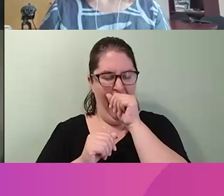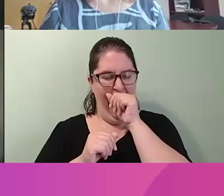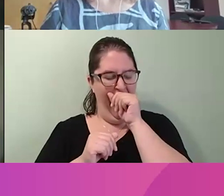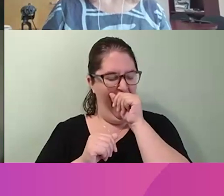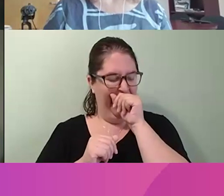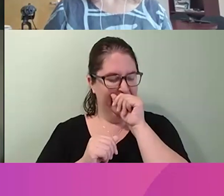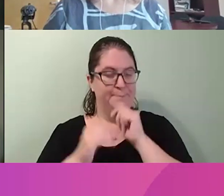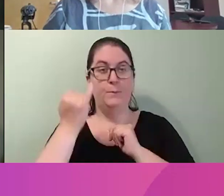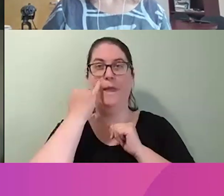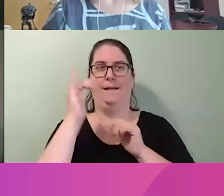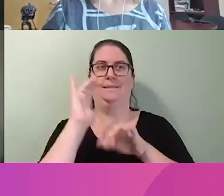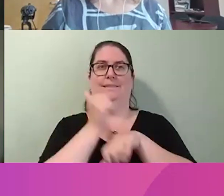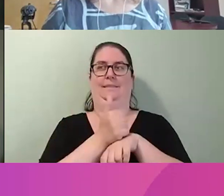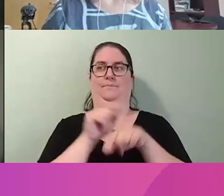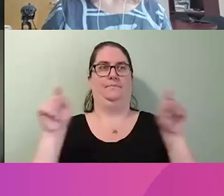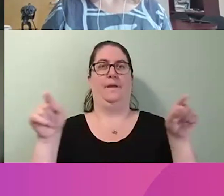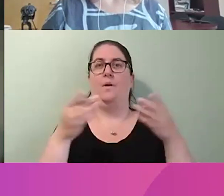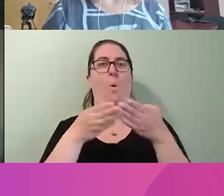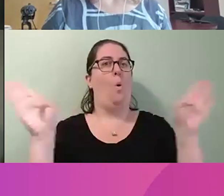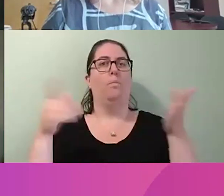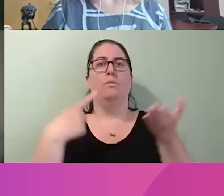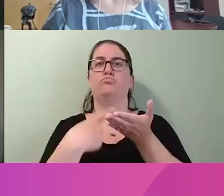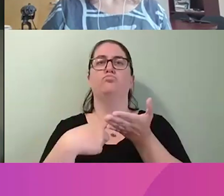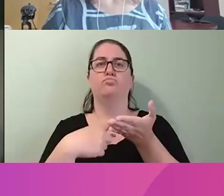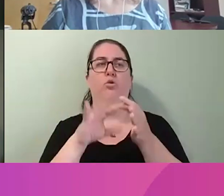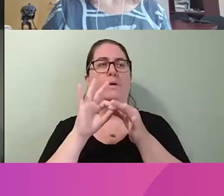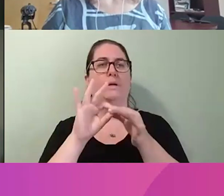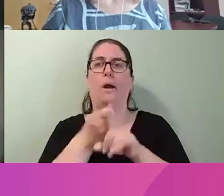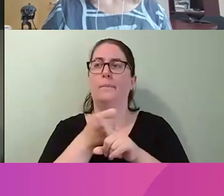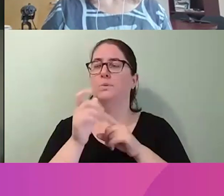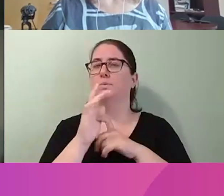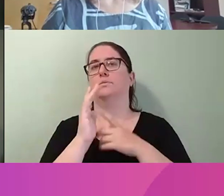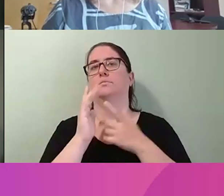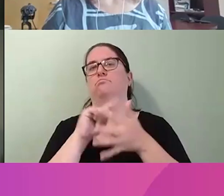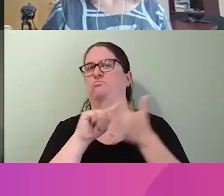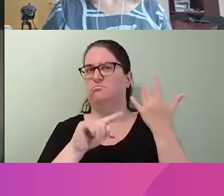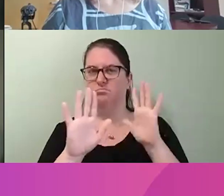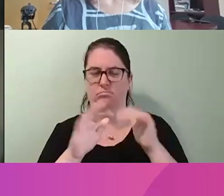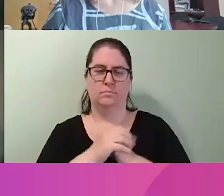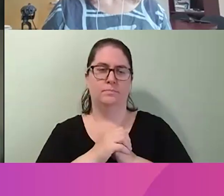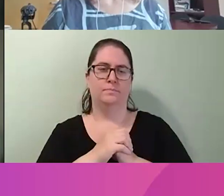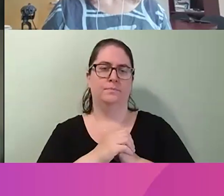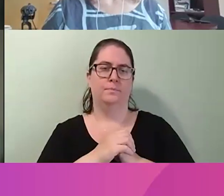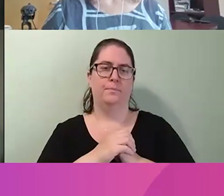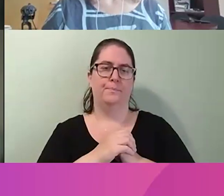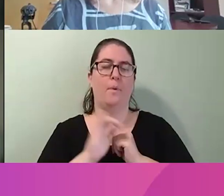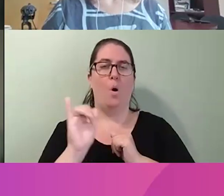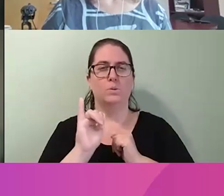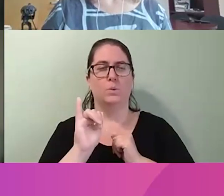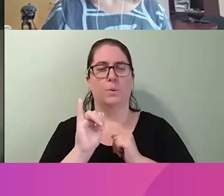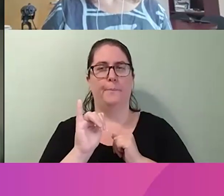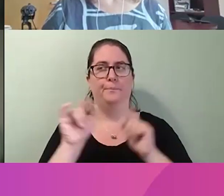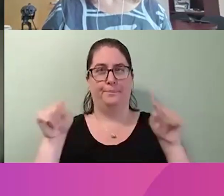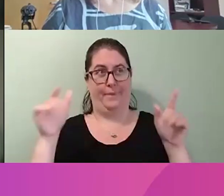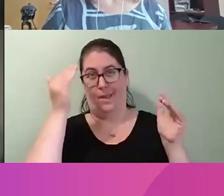when we can talk freely about mistreatment, and also that they know that sometimes